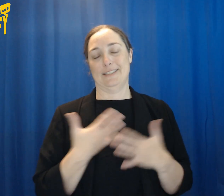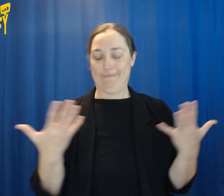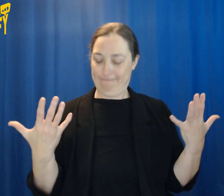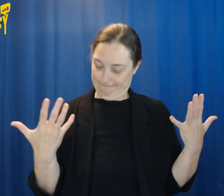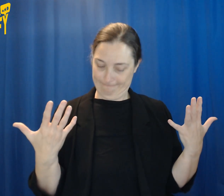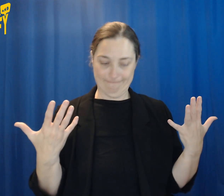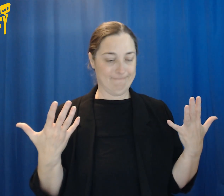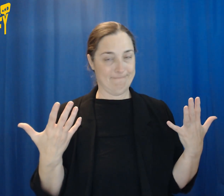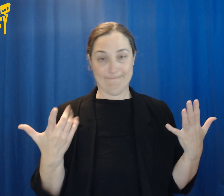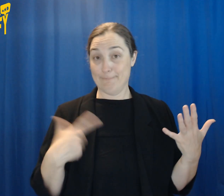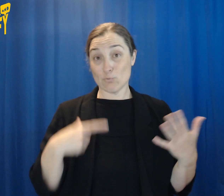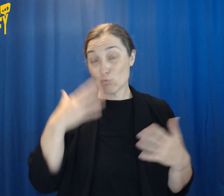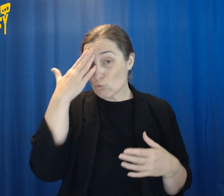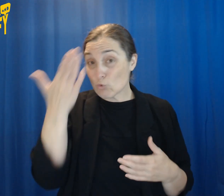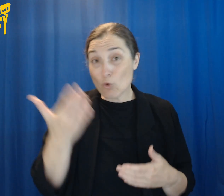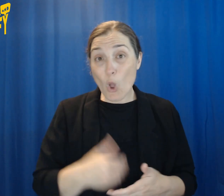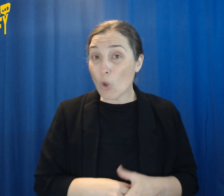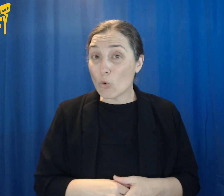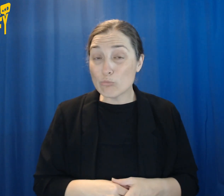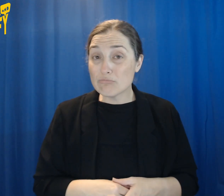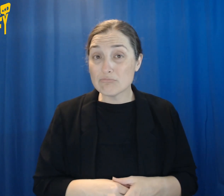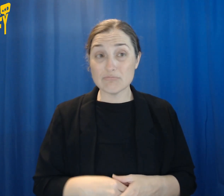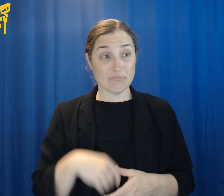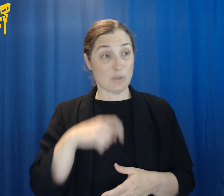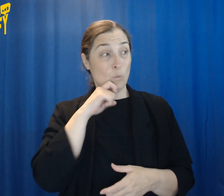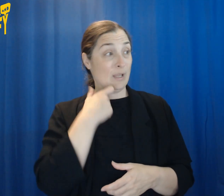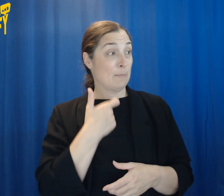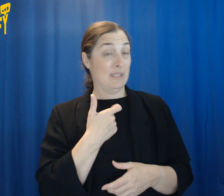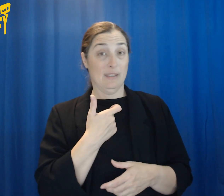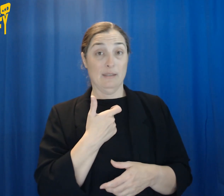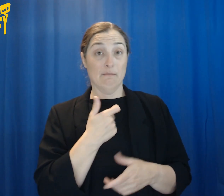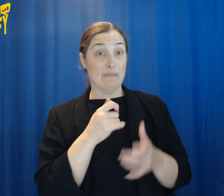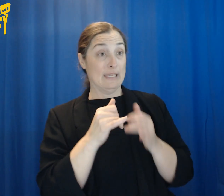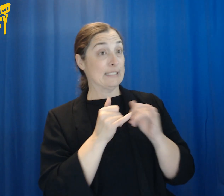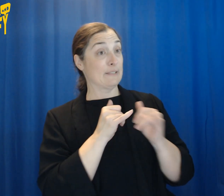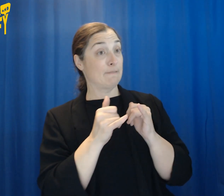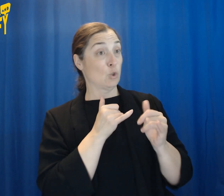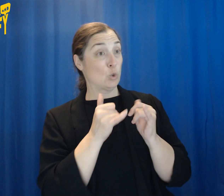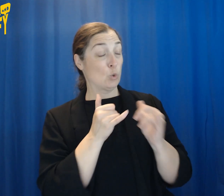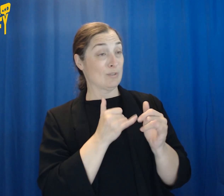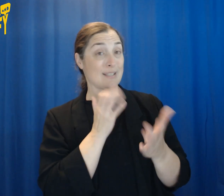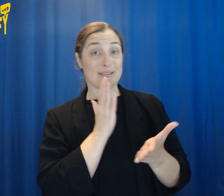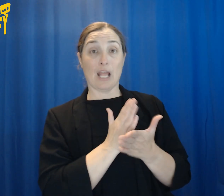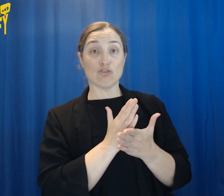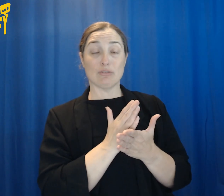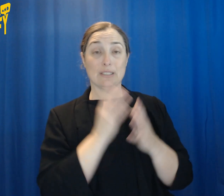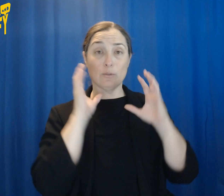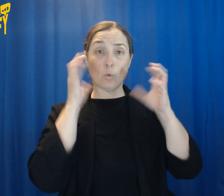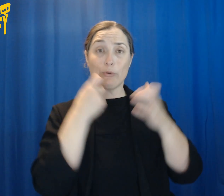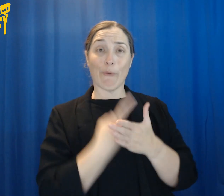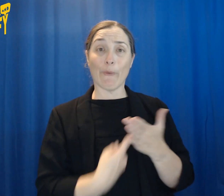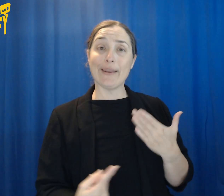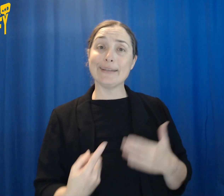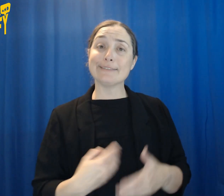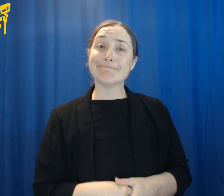because you just don't know if you're going to be having an interview that turns out to only be audio. See, it all ties